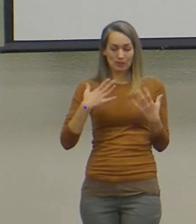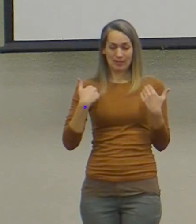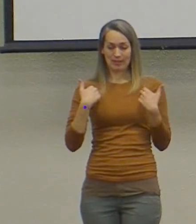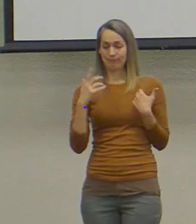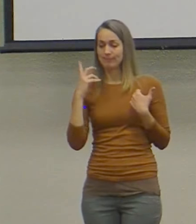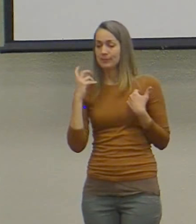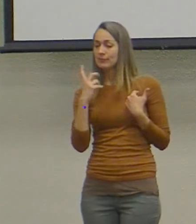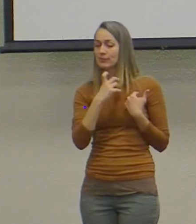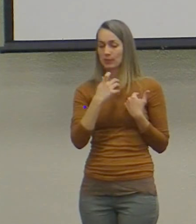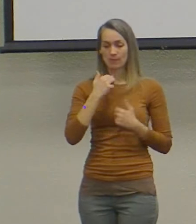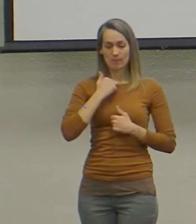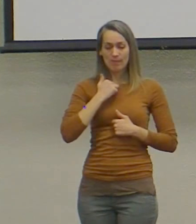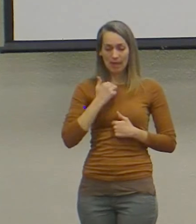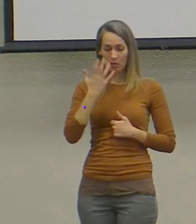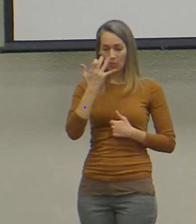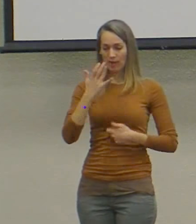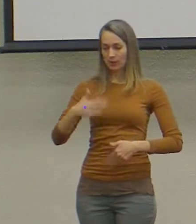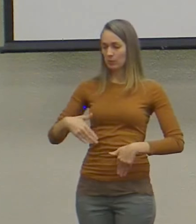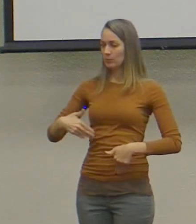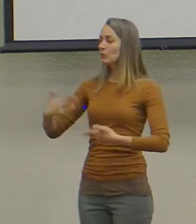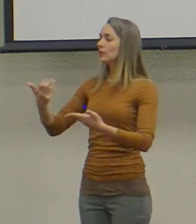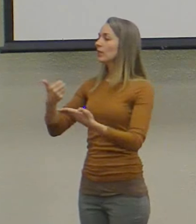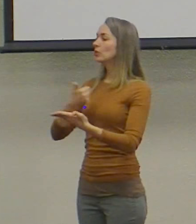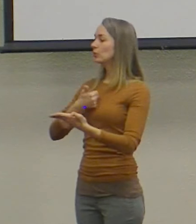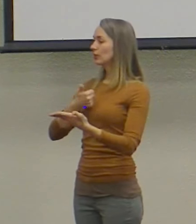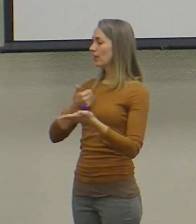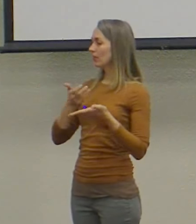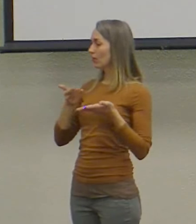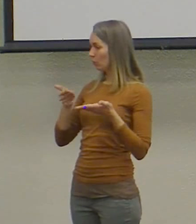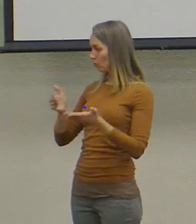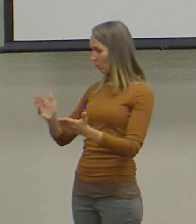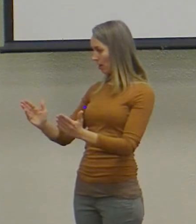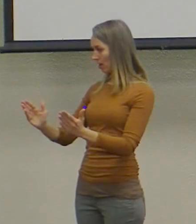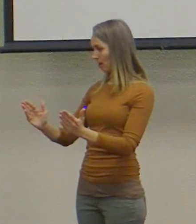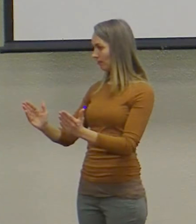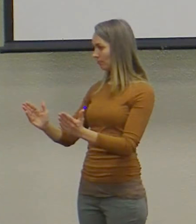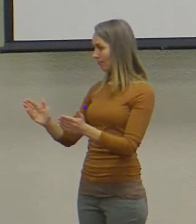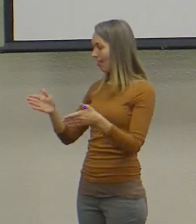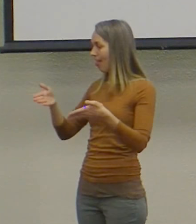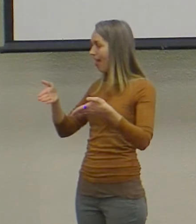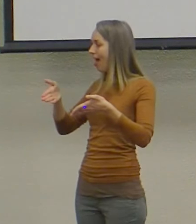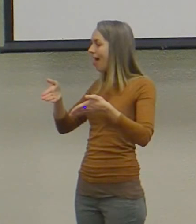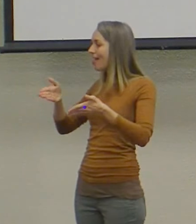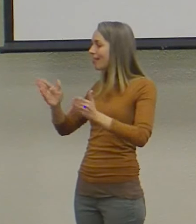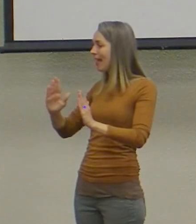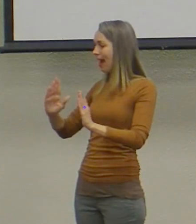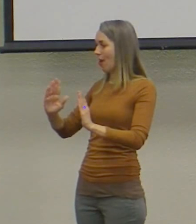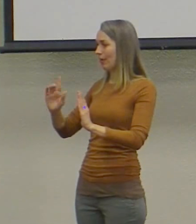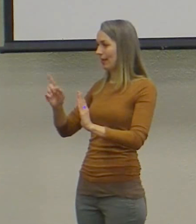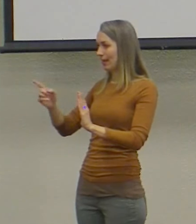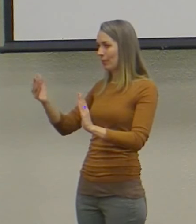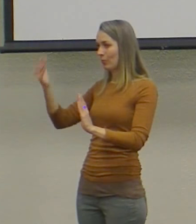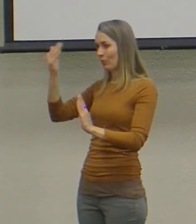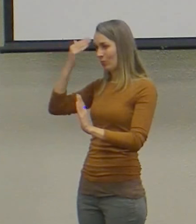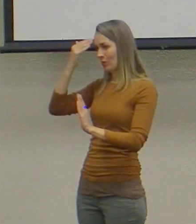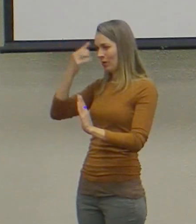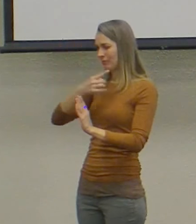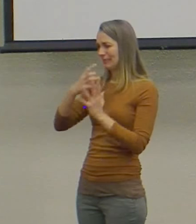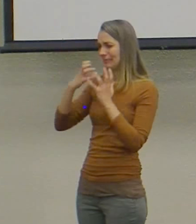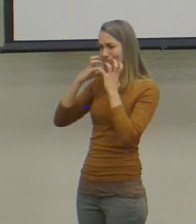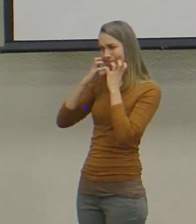everything was to present herself in a way that would allow him to know how much she